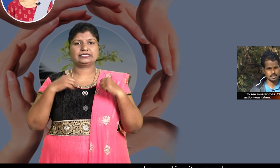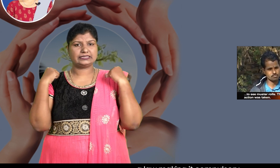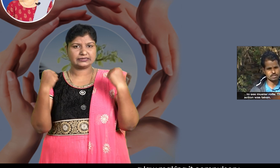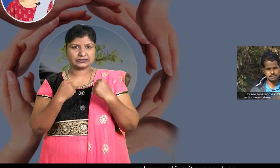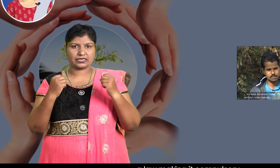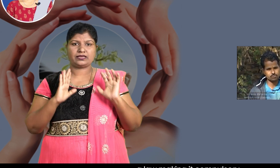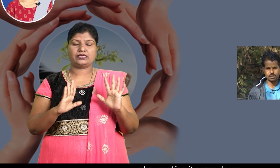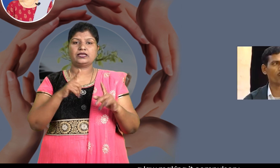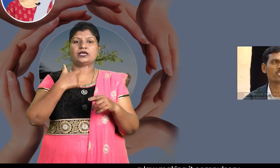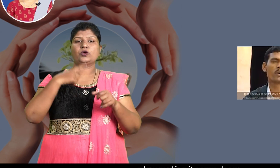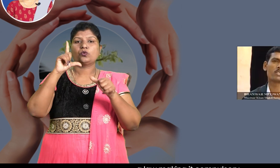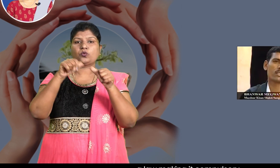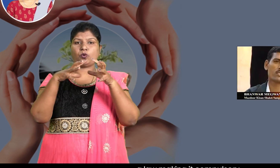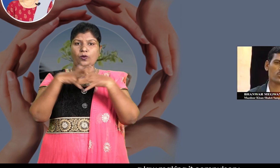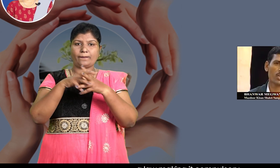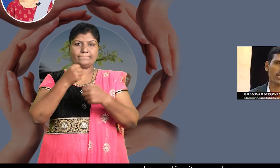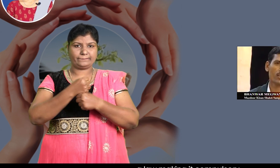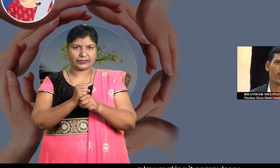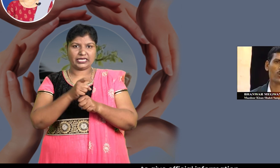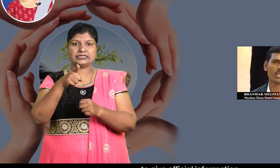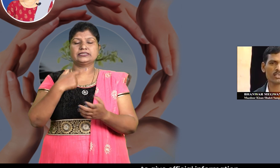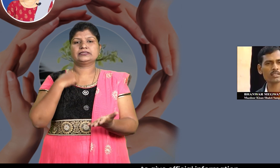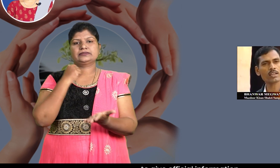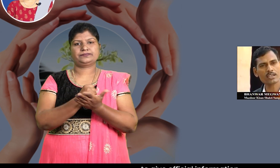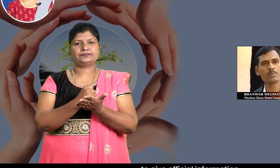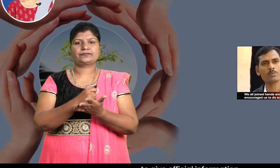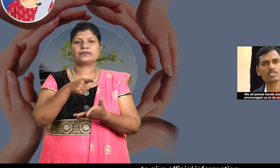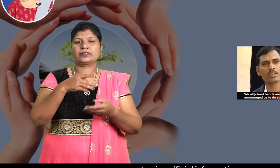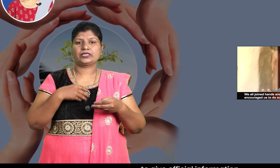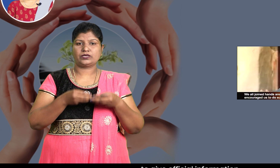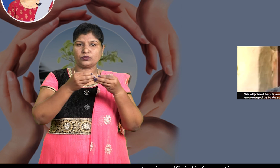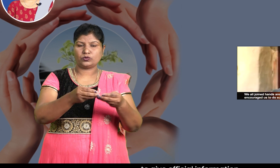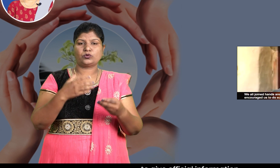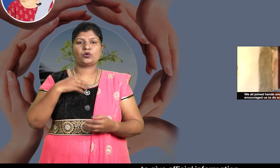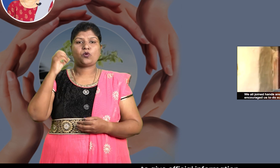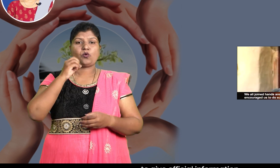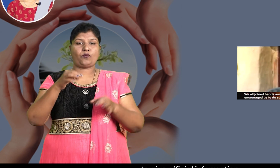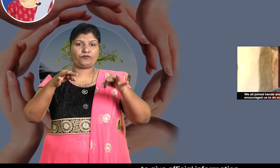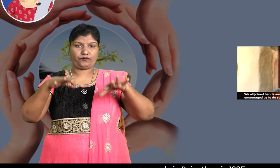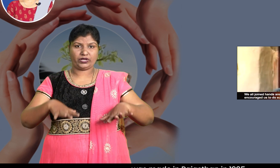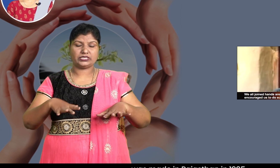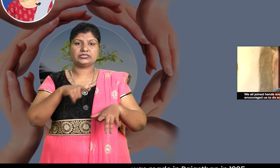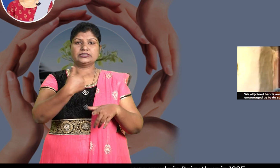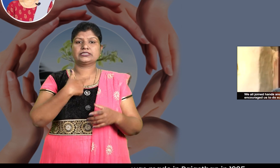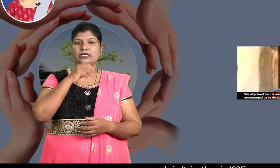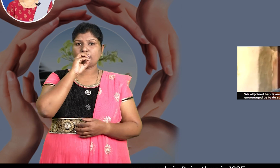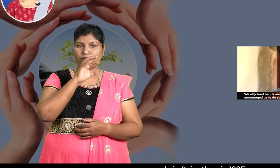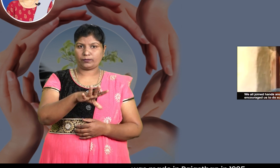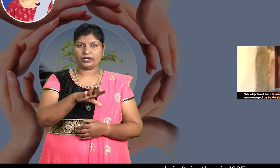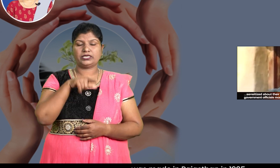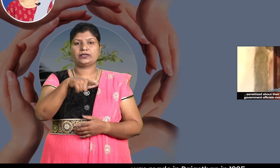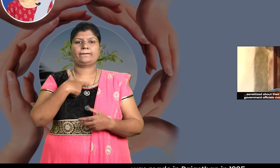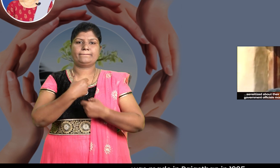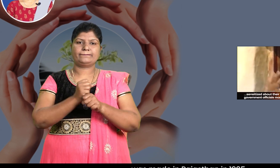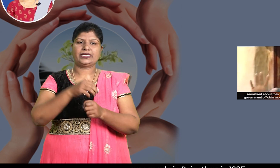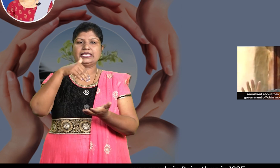a law making it compulsory to give official information was made in